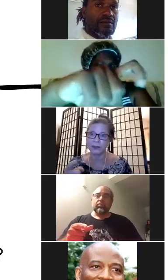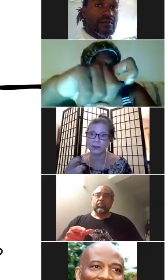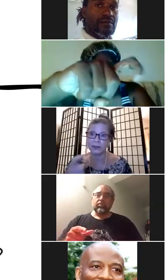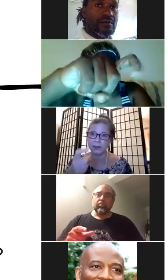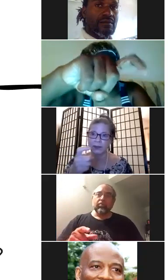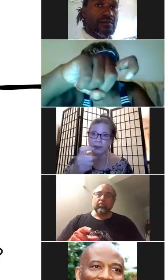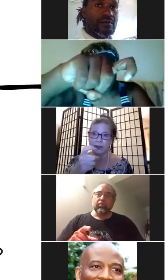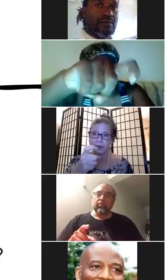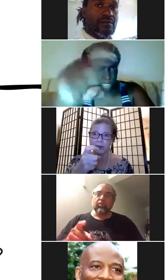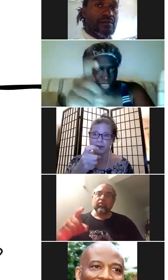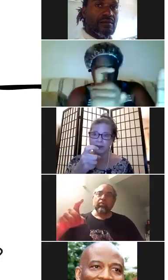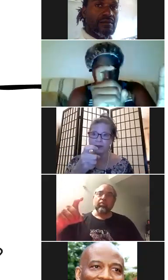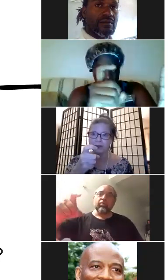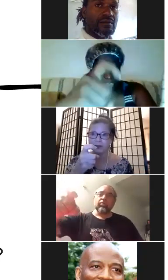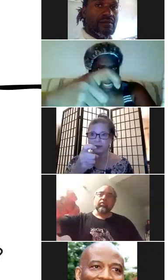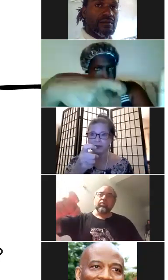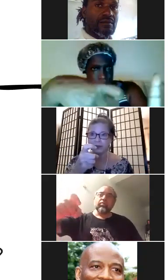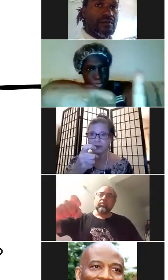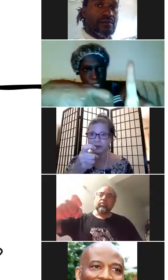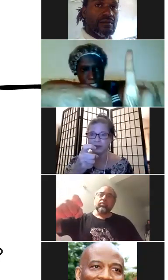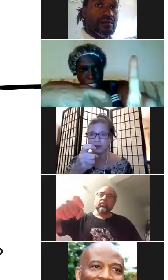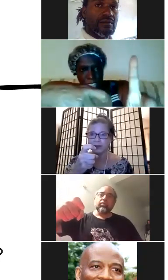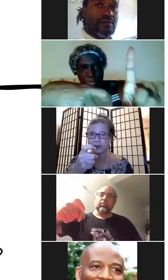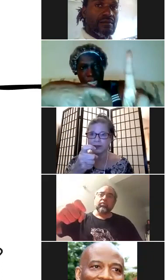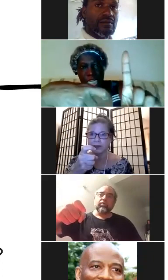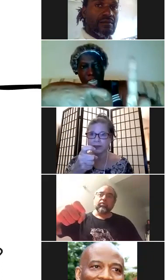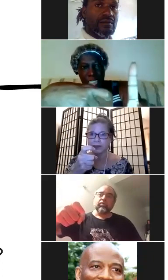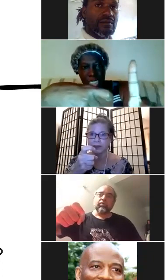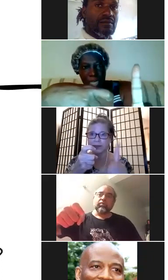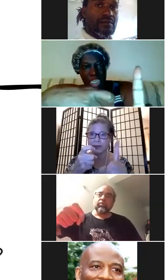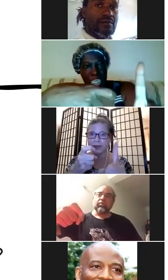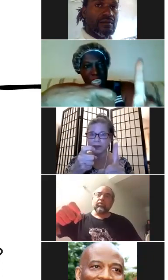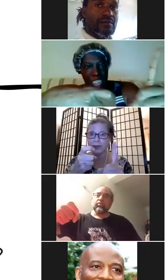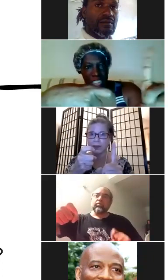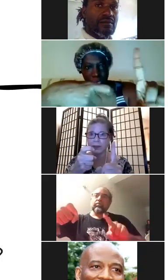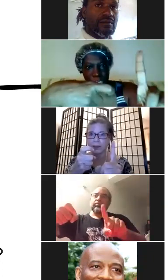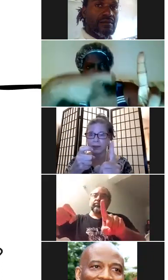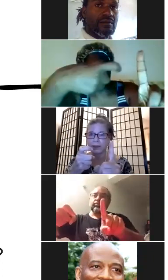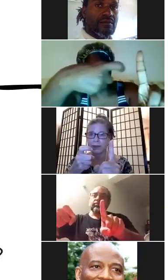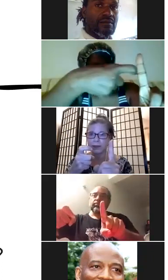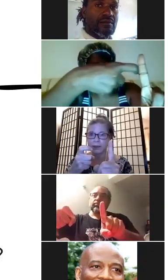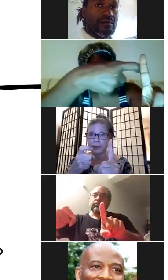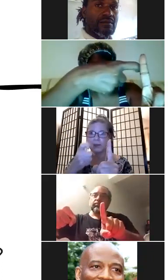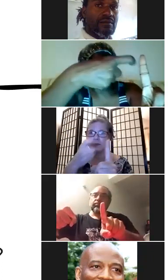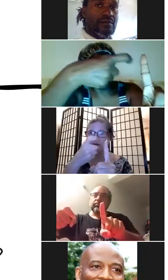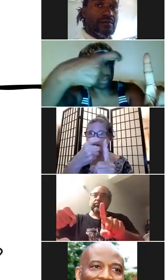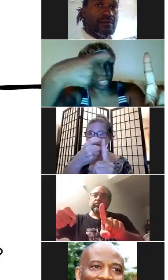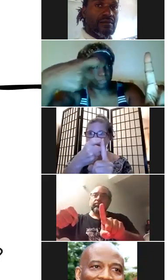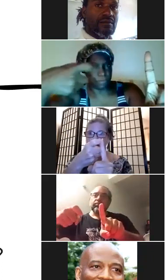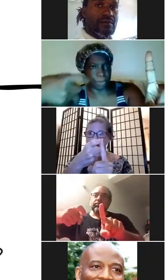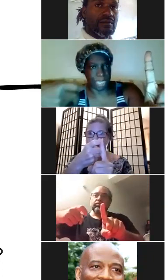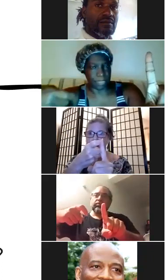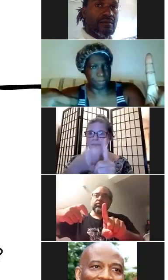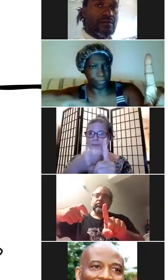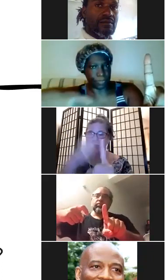my finger is the X handshake. My non-dominant hand is the 1, and I'm